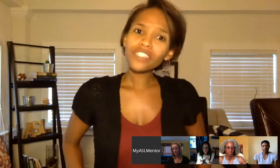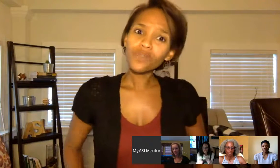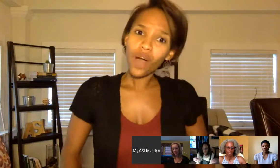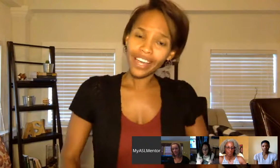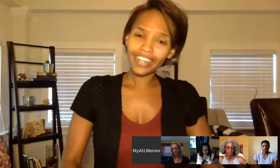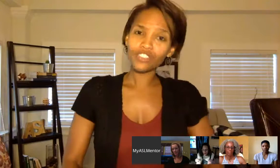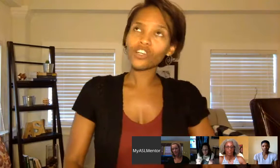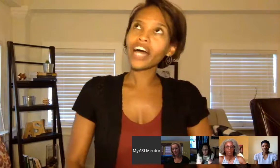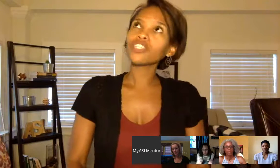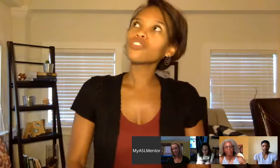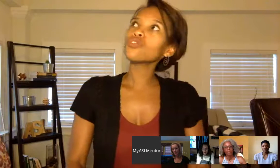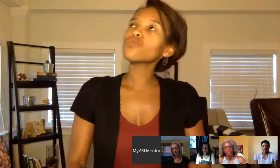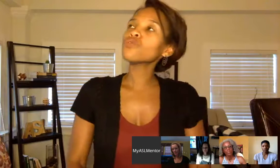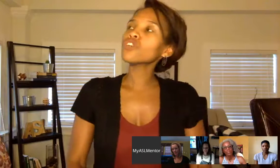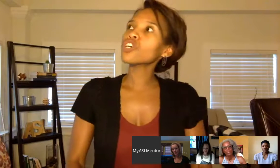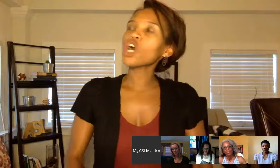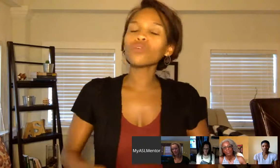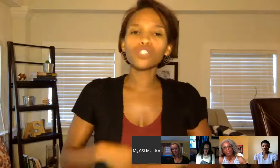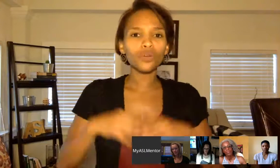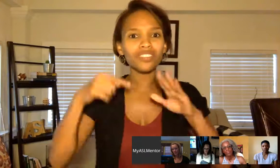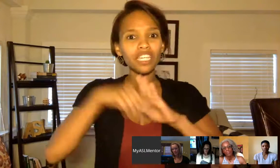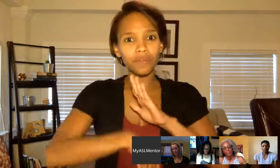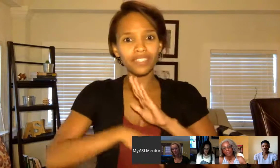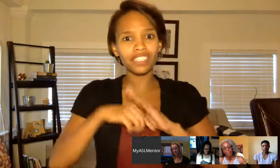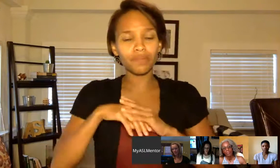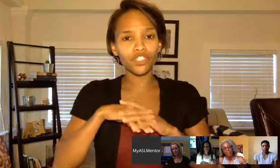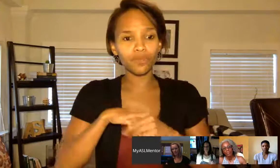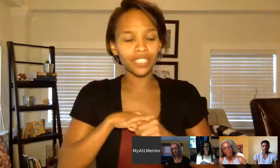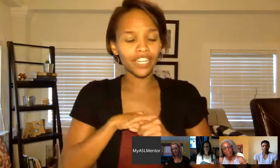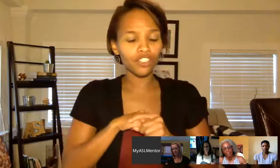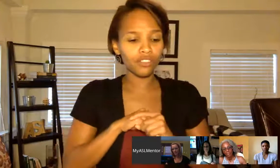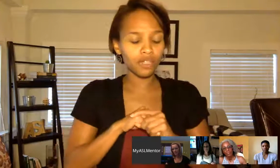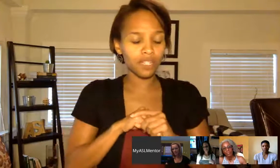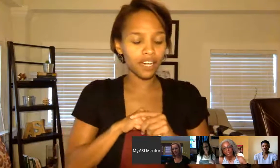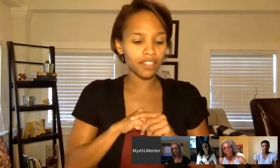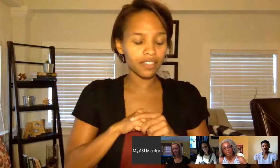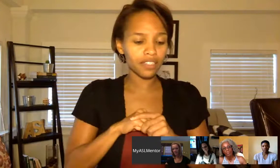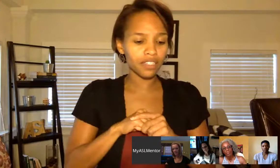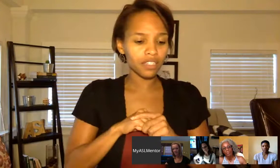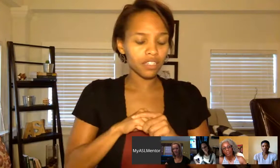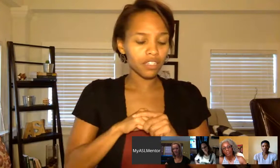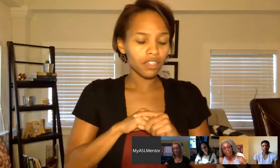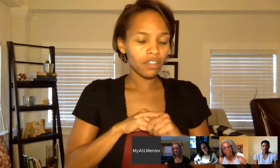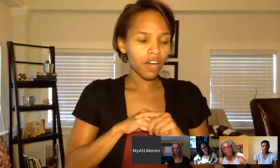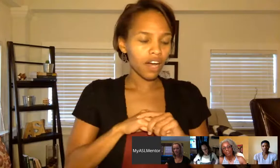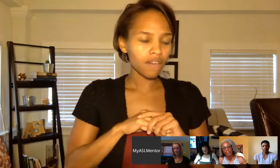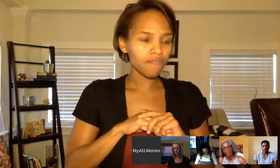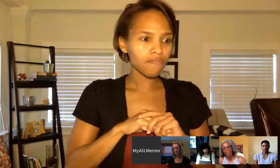The reason why I do go so deep into some interpretations is because